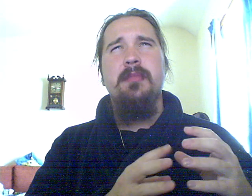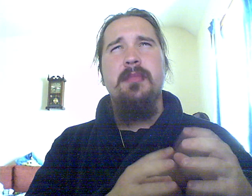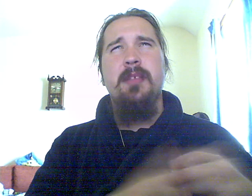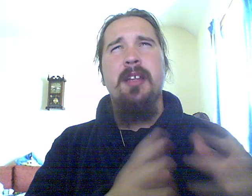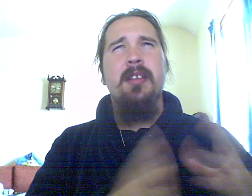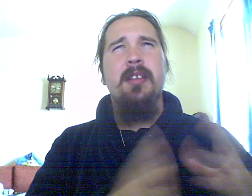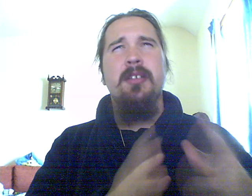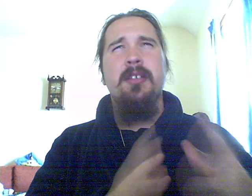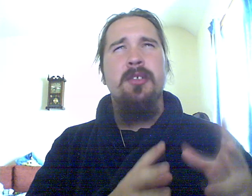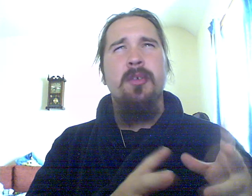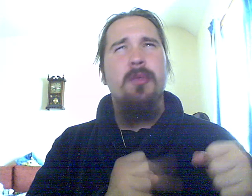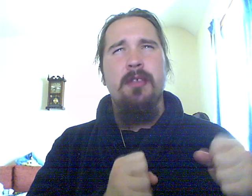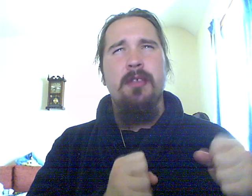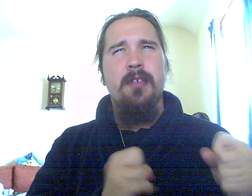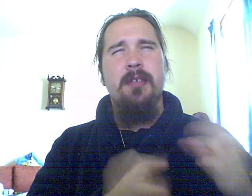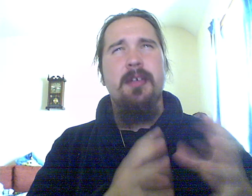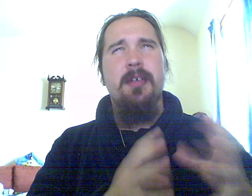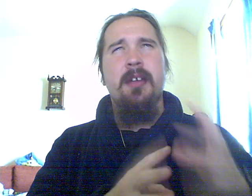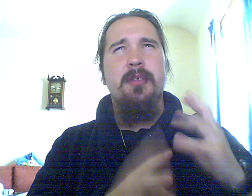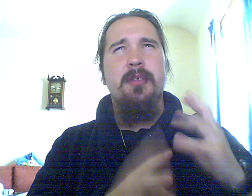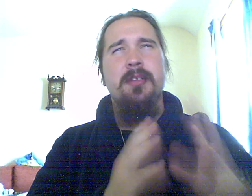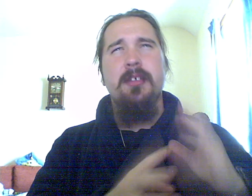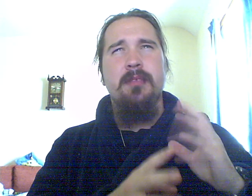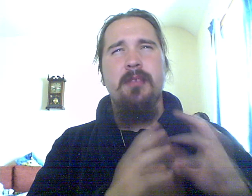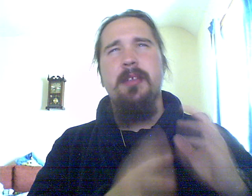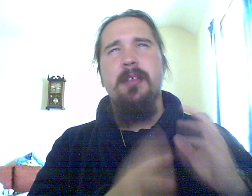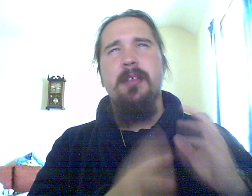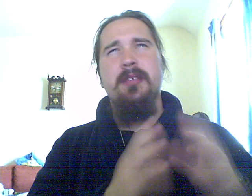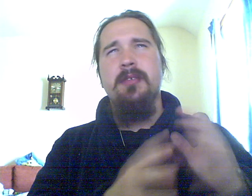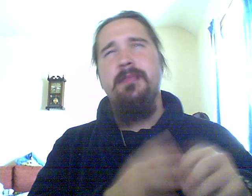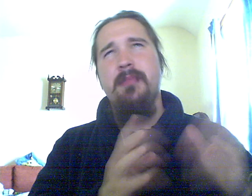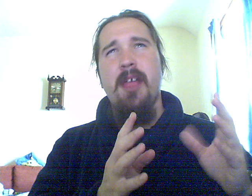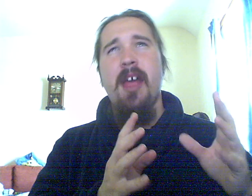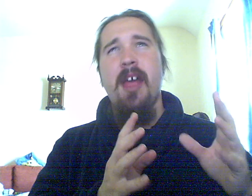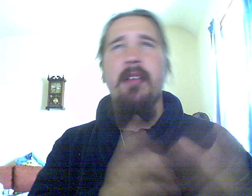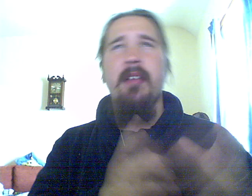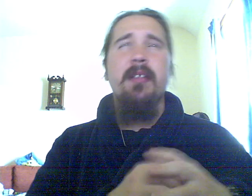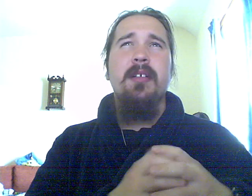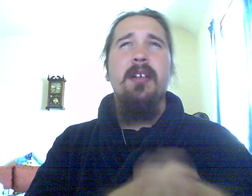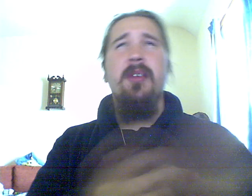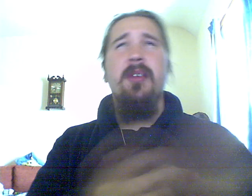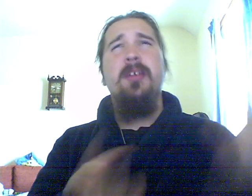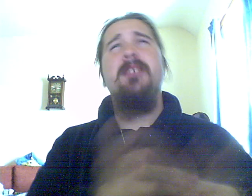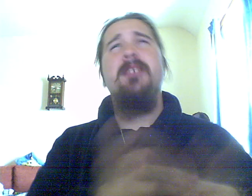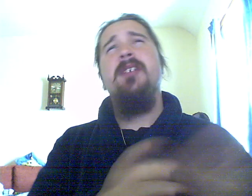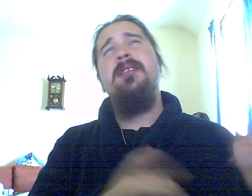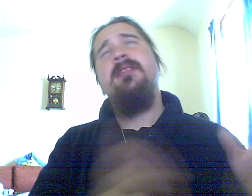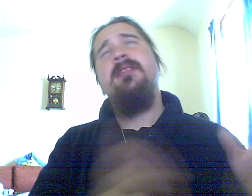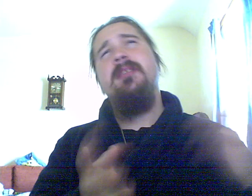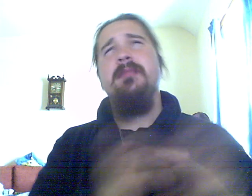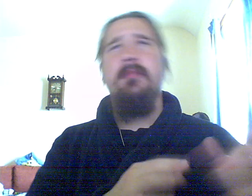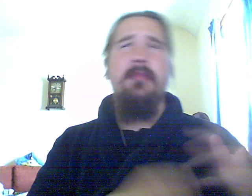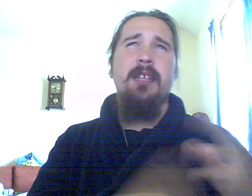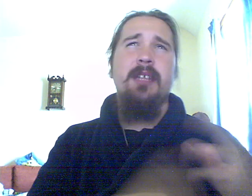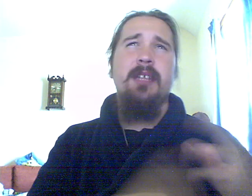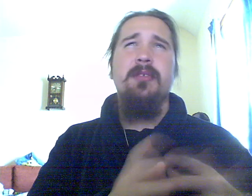It's a bit like The Ugly Truth. You've got a character which thinks romance is all bleh. Oh, and 27 Dresses and that sort of